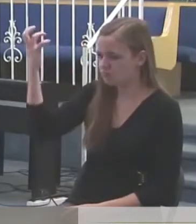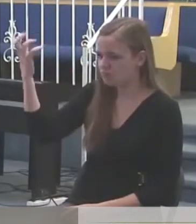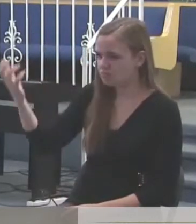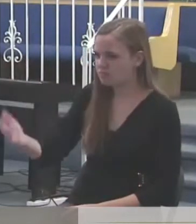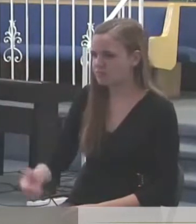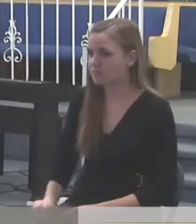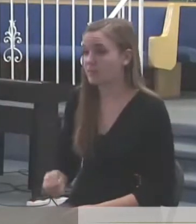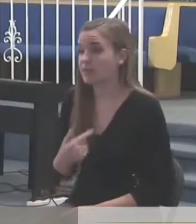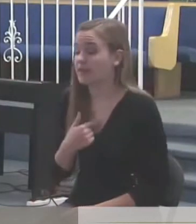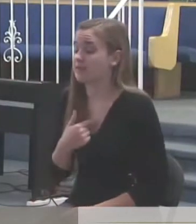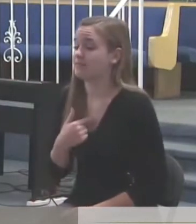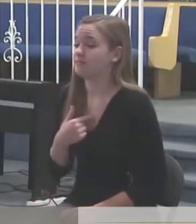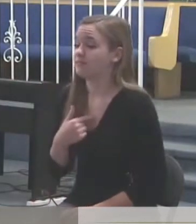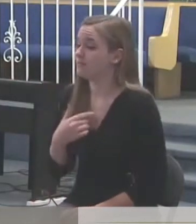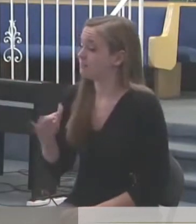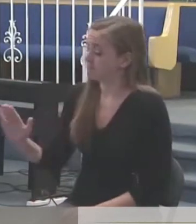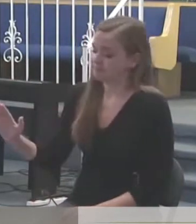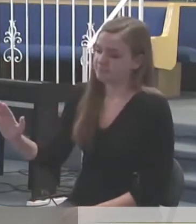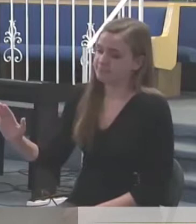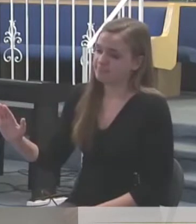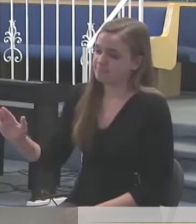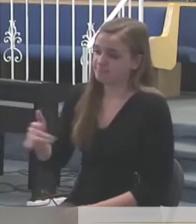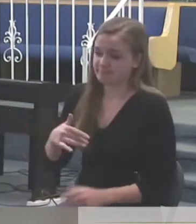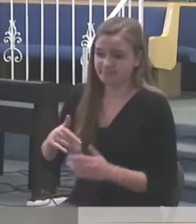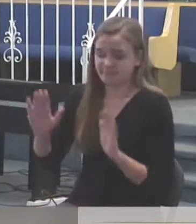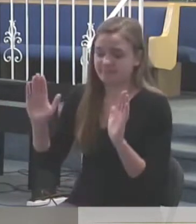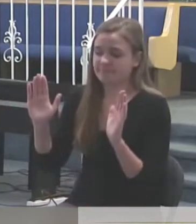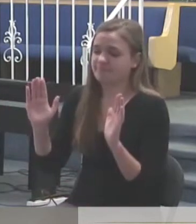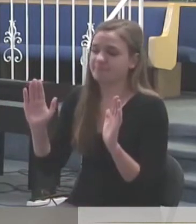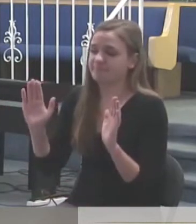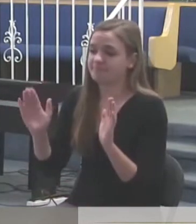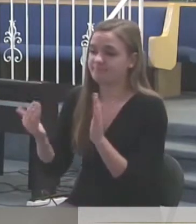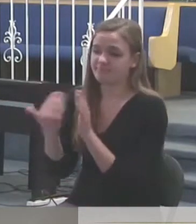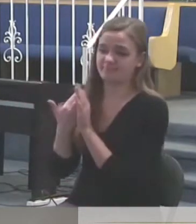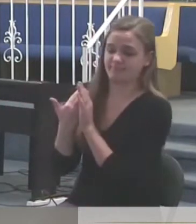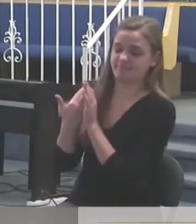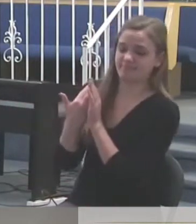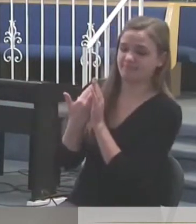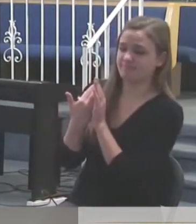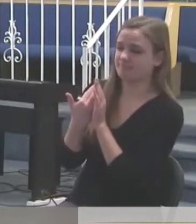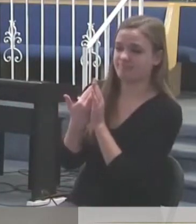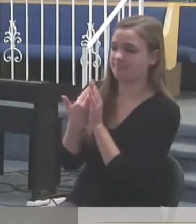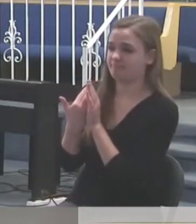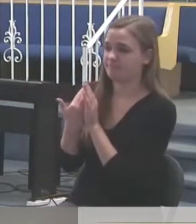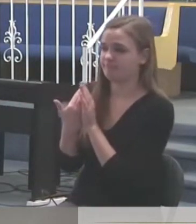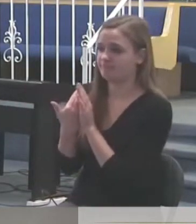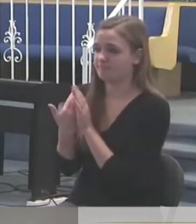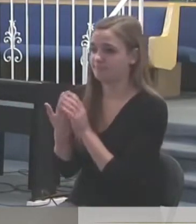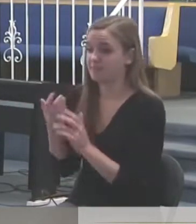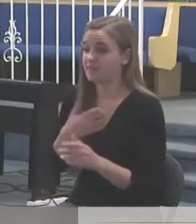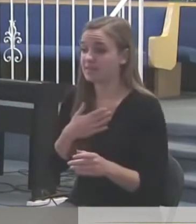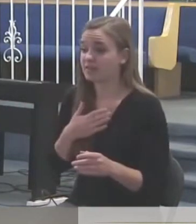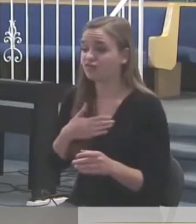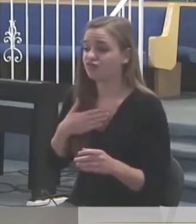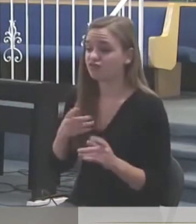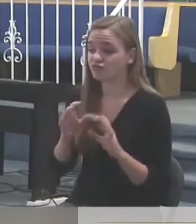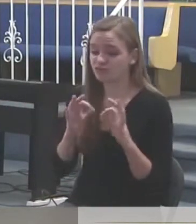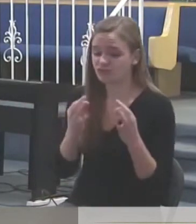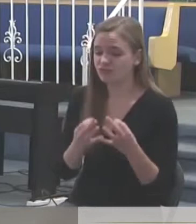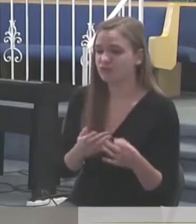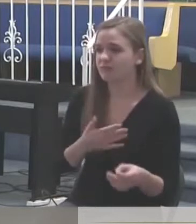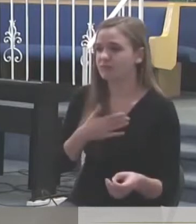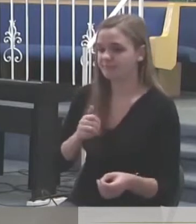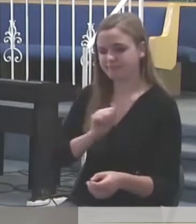going to allow that to disturb me and I not be able to enjoy my family. Amen.